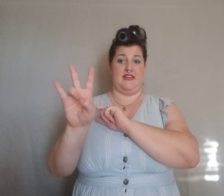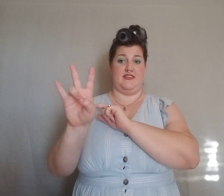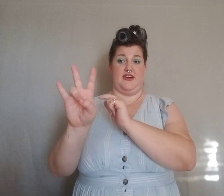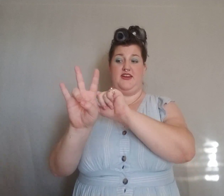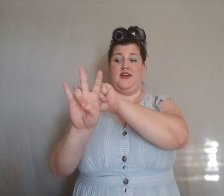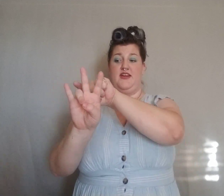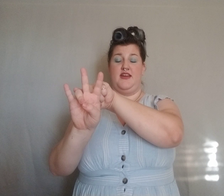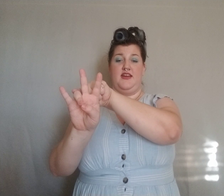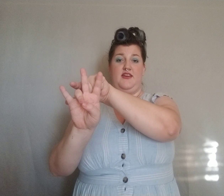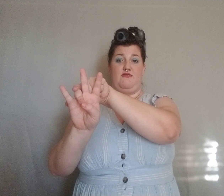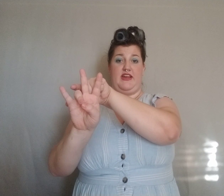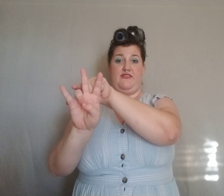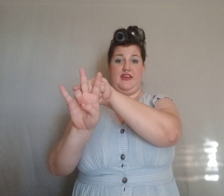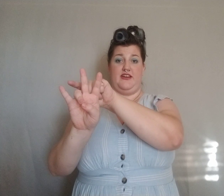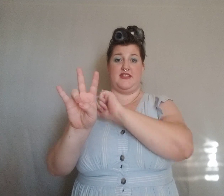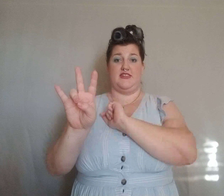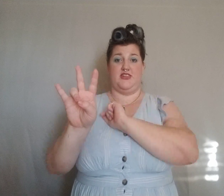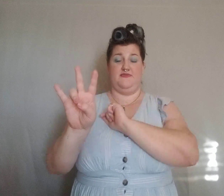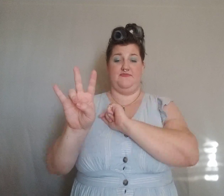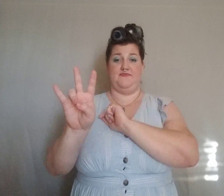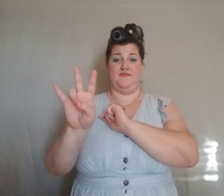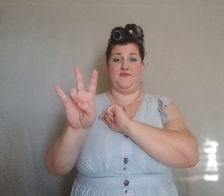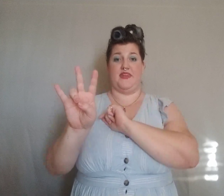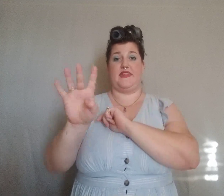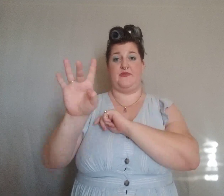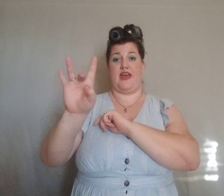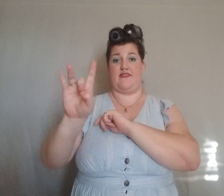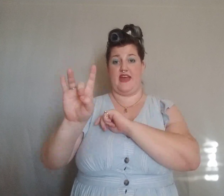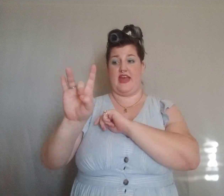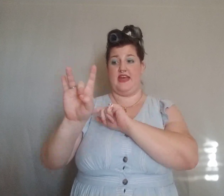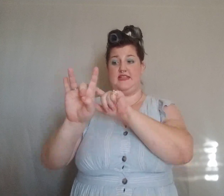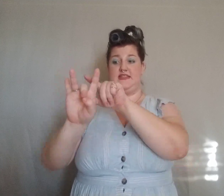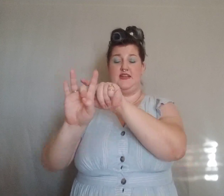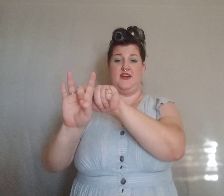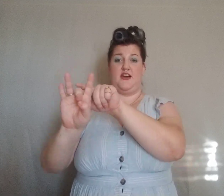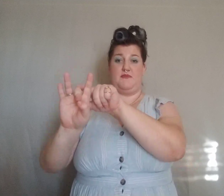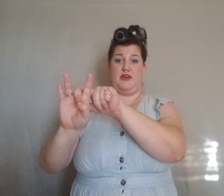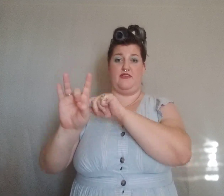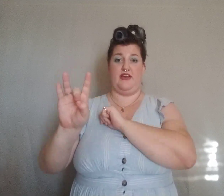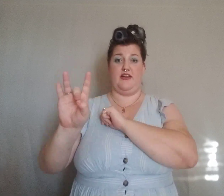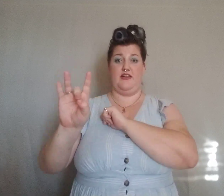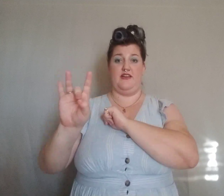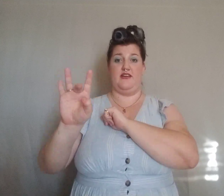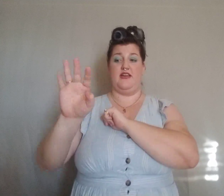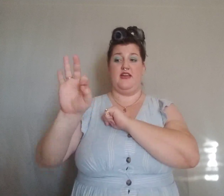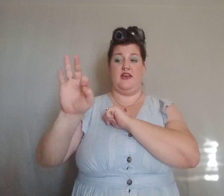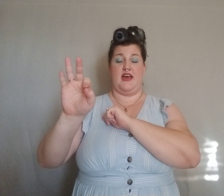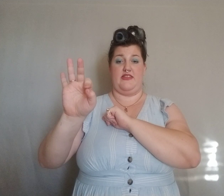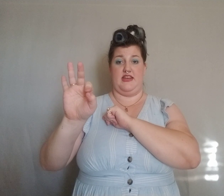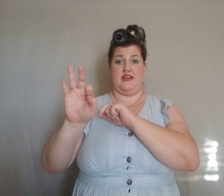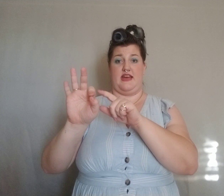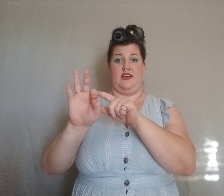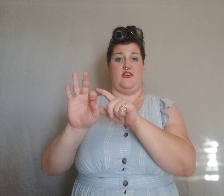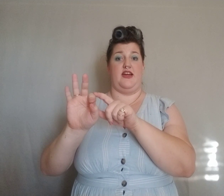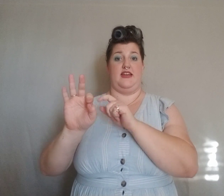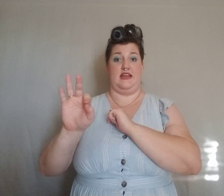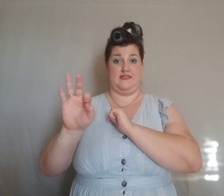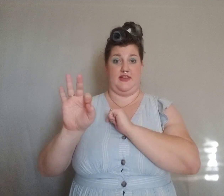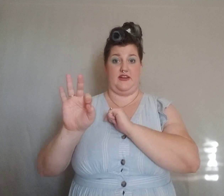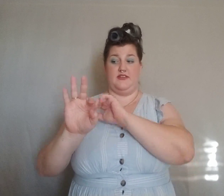your ring finger touching. Then we have 8, our middle finger. And then 9, our index finger. So